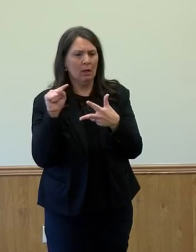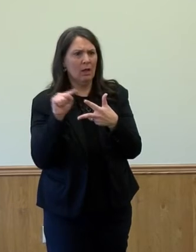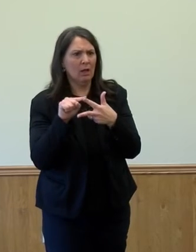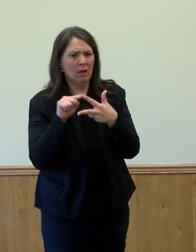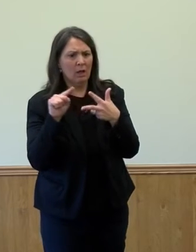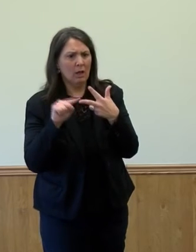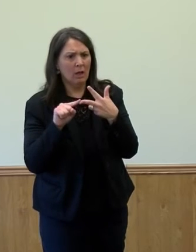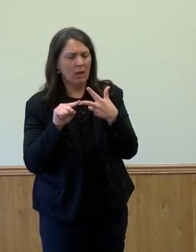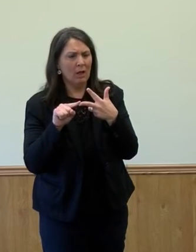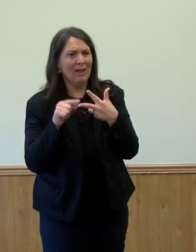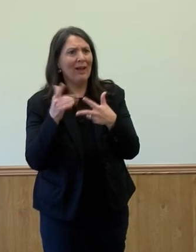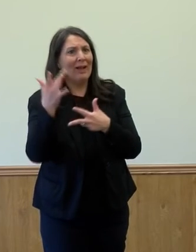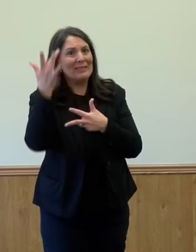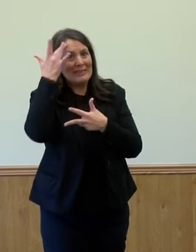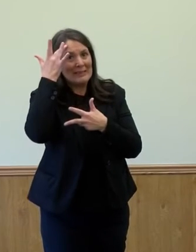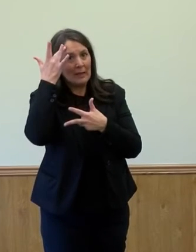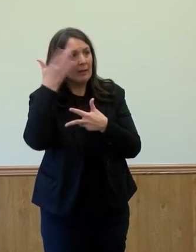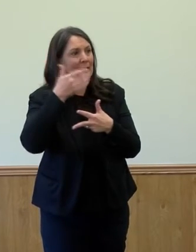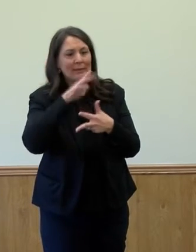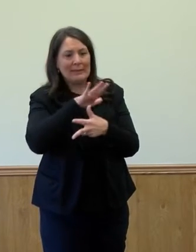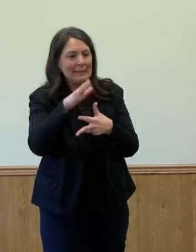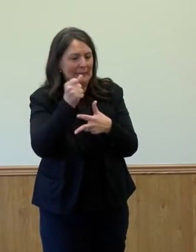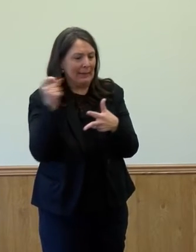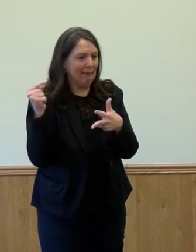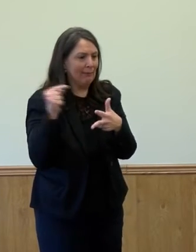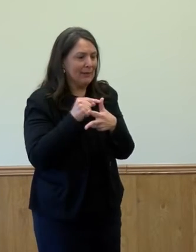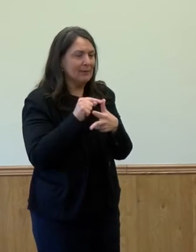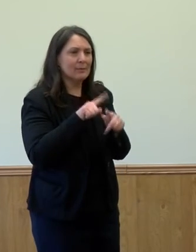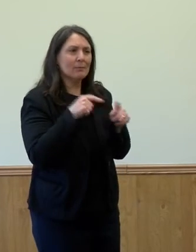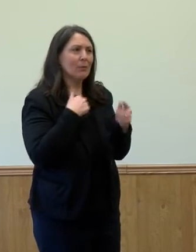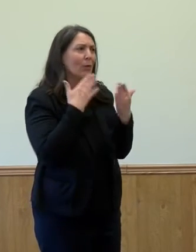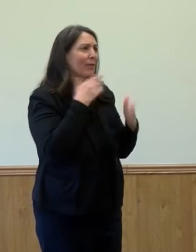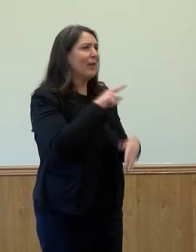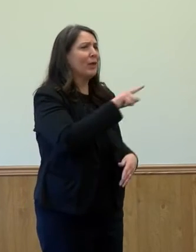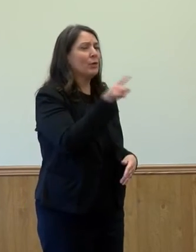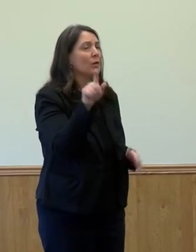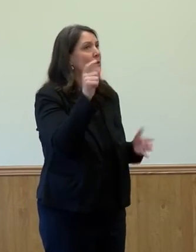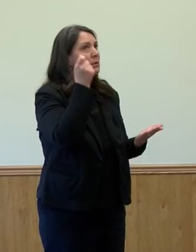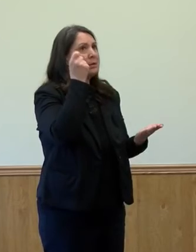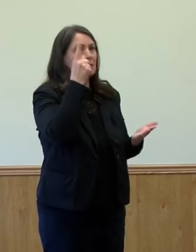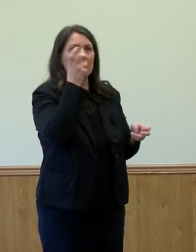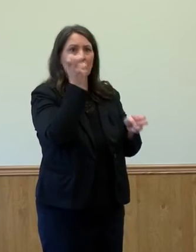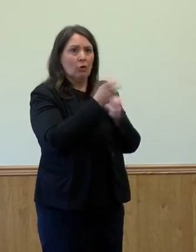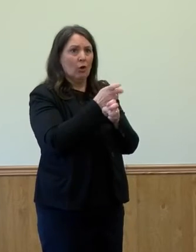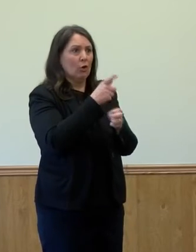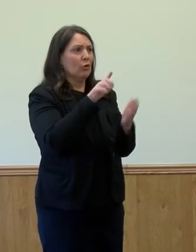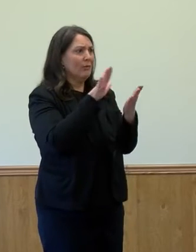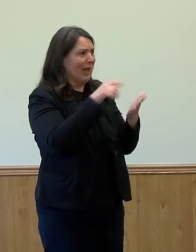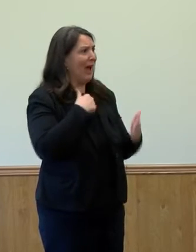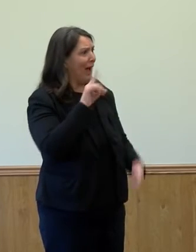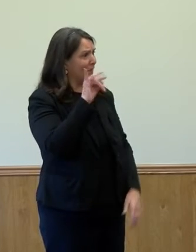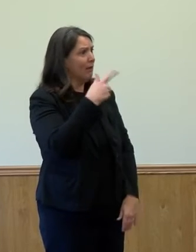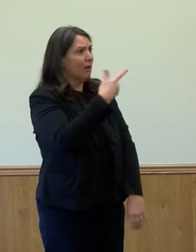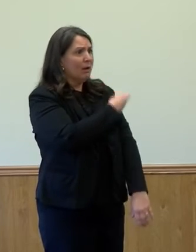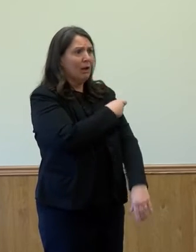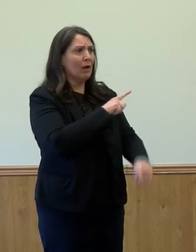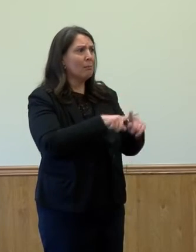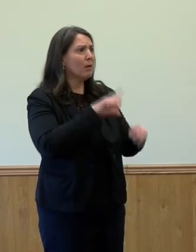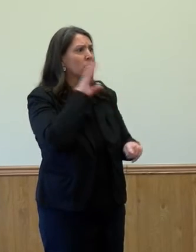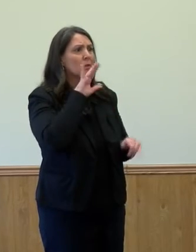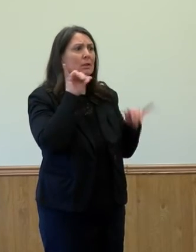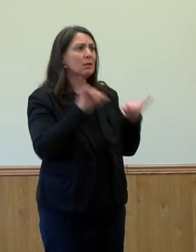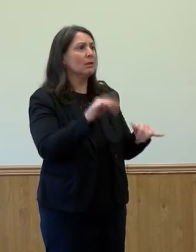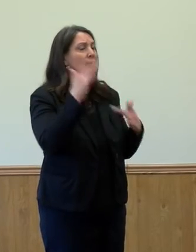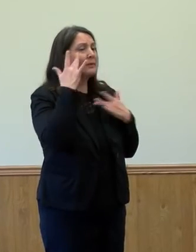boosters are really important, but I want to thank the people that, I understand, it's difficult to be a breakthrough case, and we know more than we